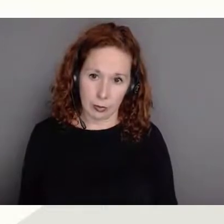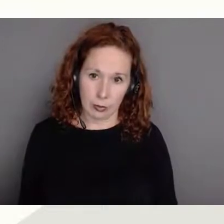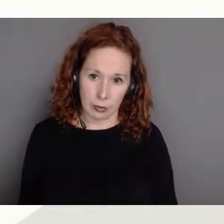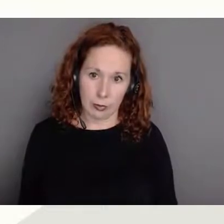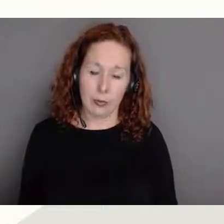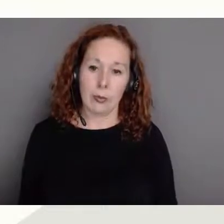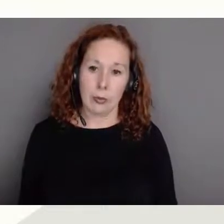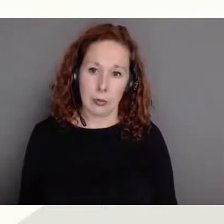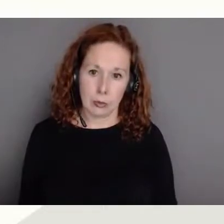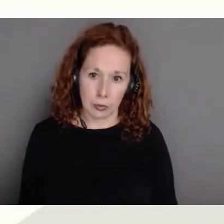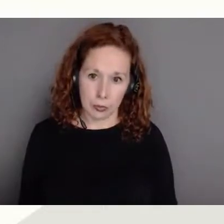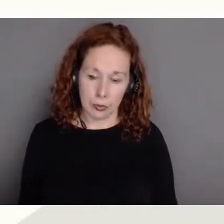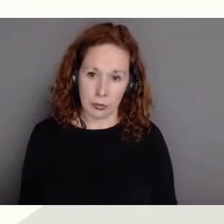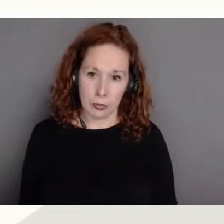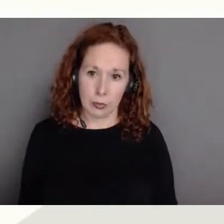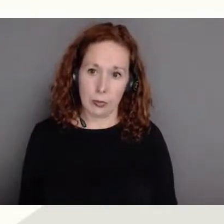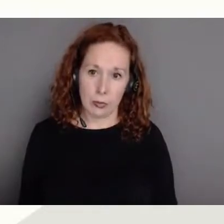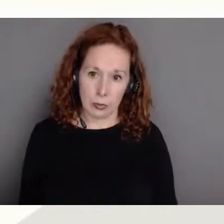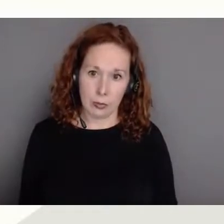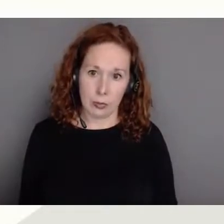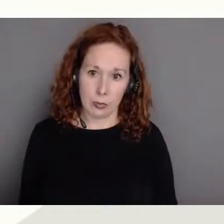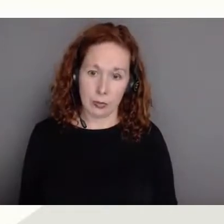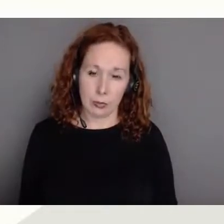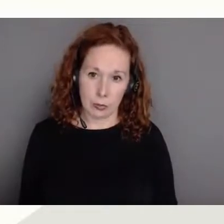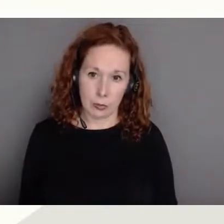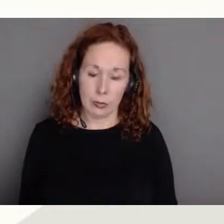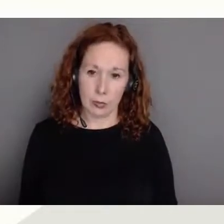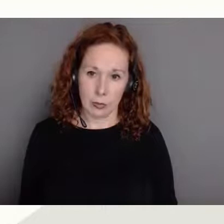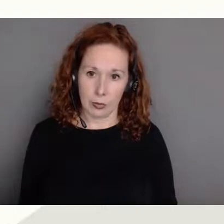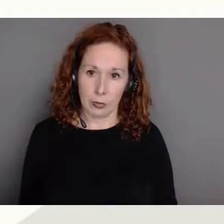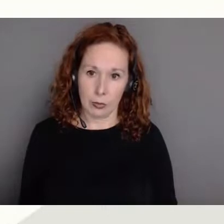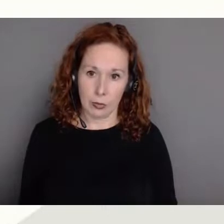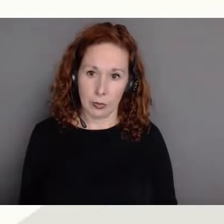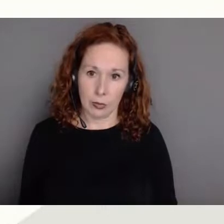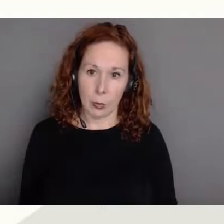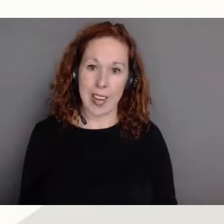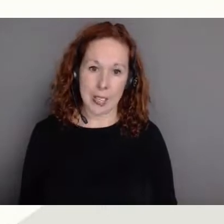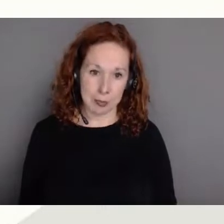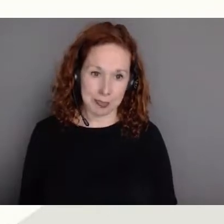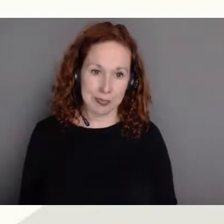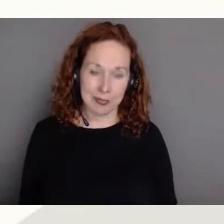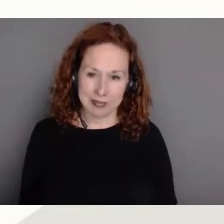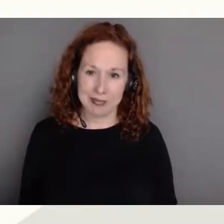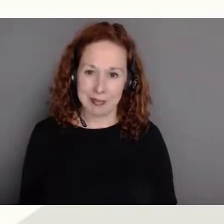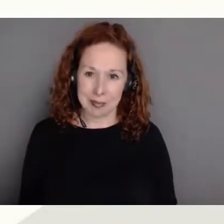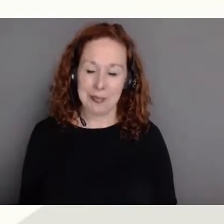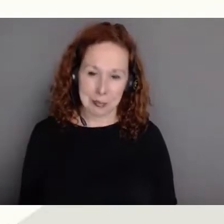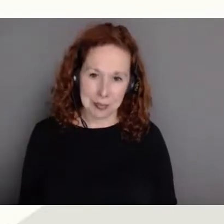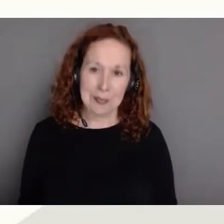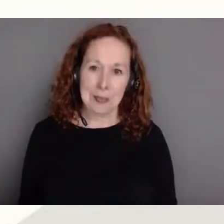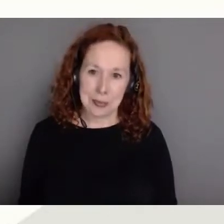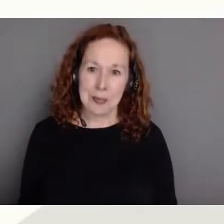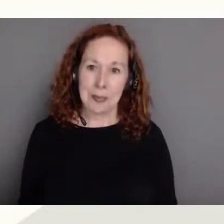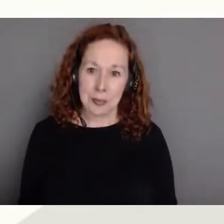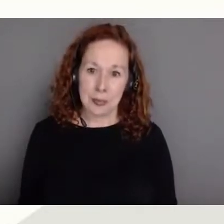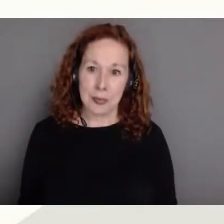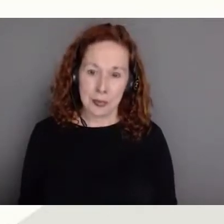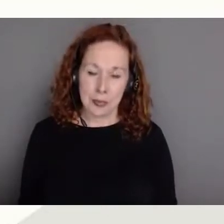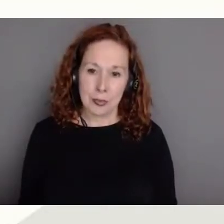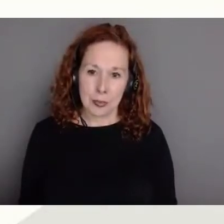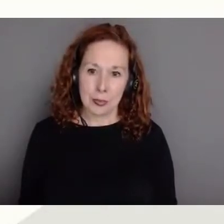ally of that. That people ask you about deaf culture and Right. to comment on deaf culture. And